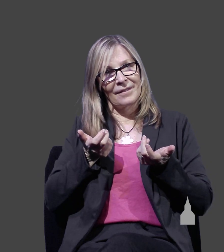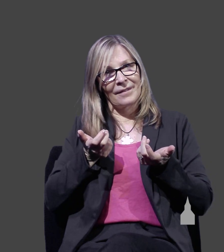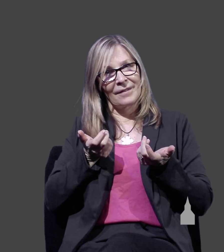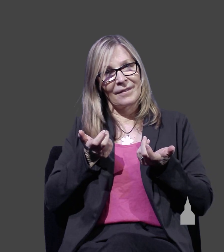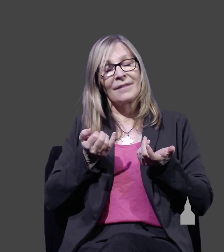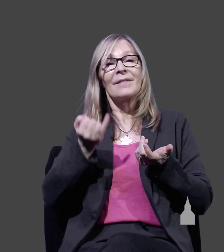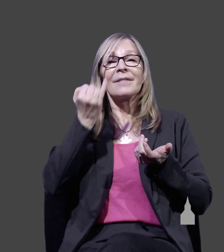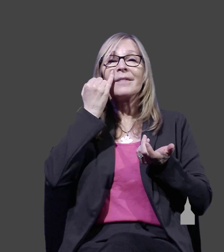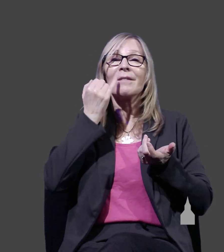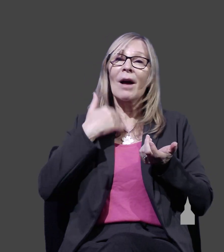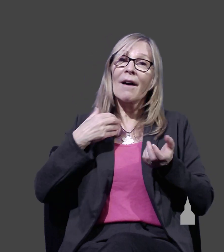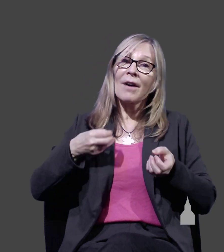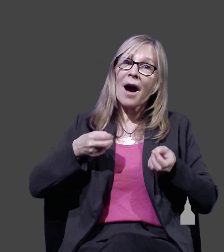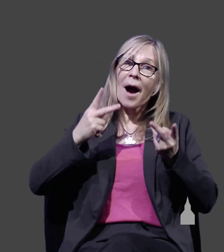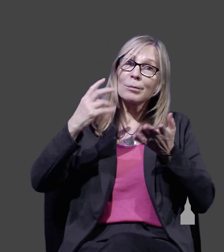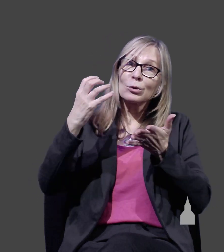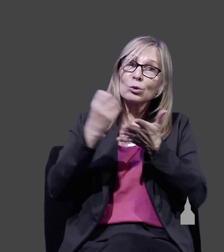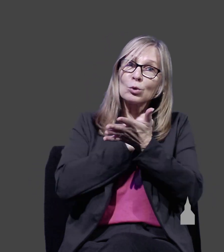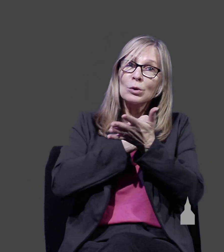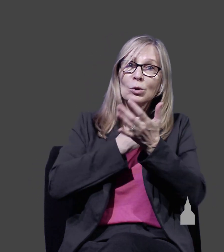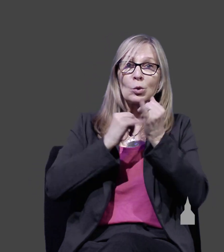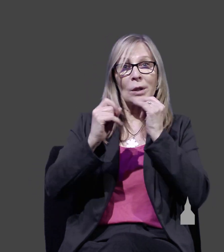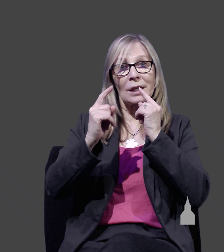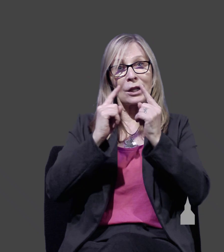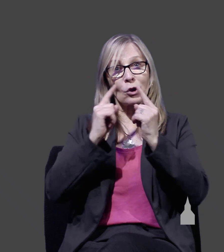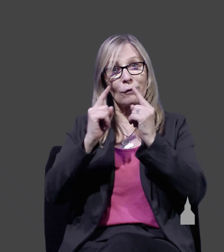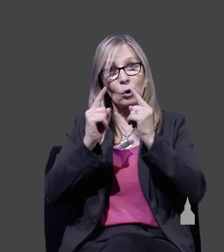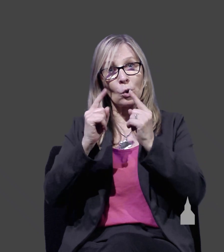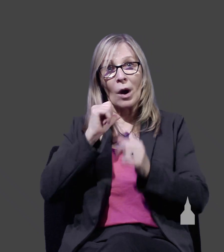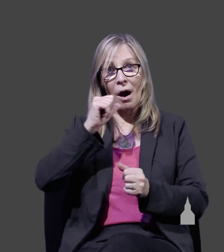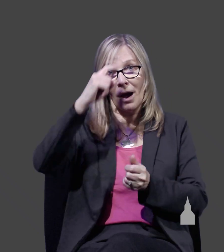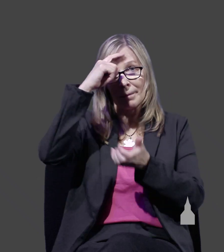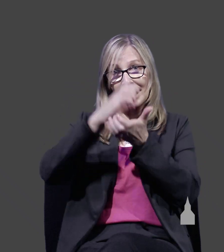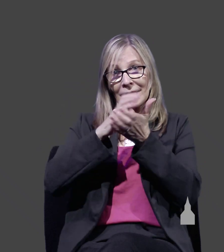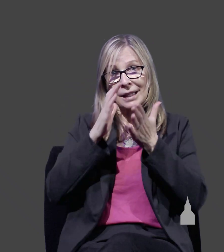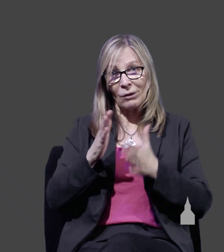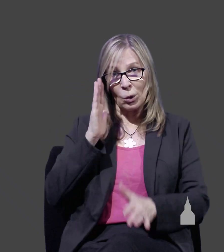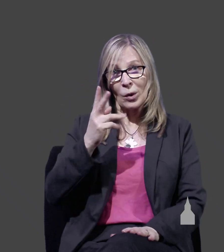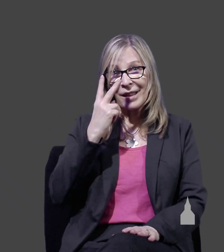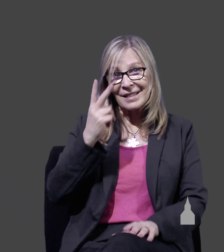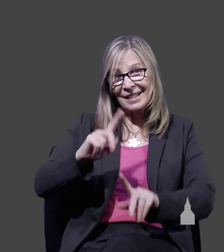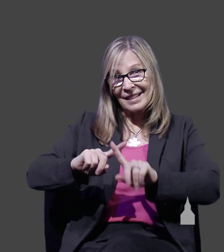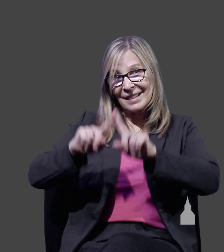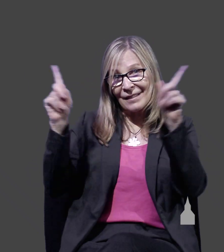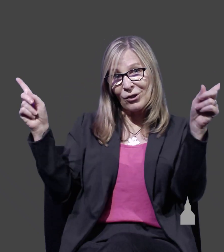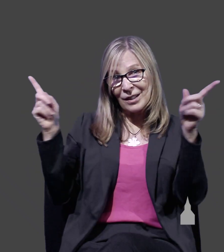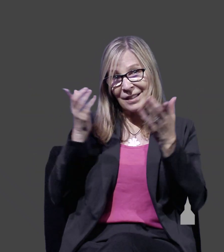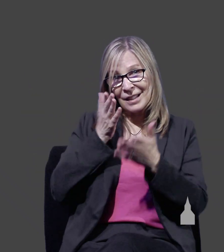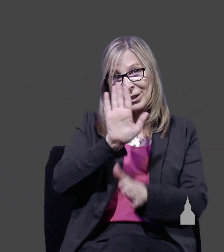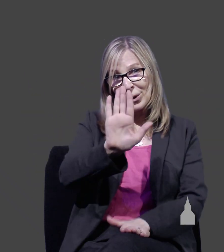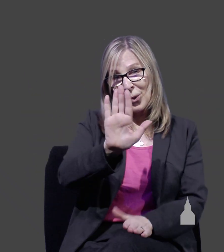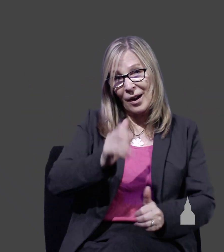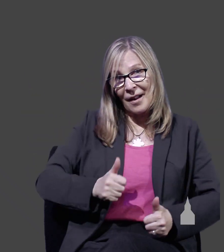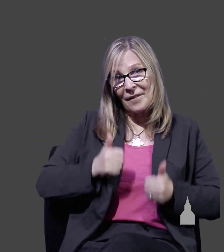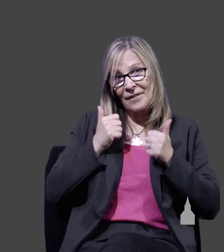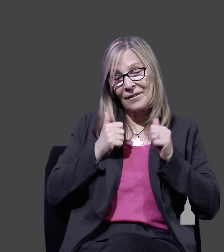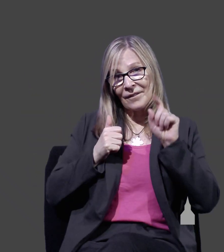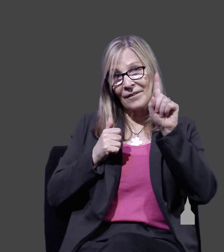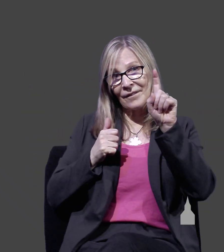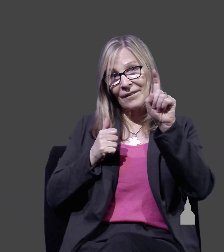And if we had the opportunity to interview the unbelievers that you interact with, will they see a difference in your life?